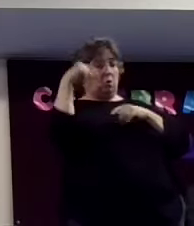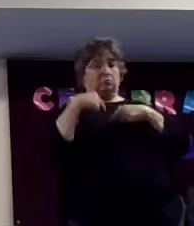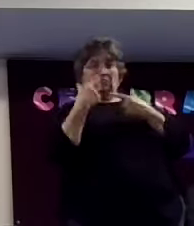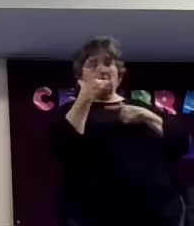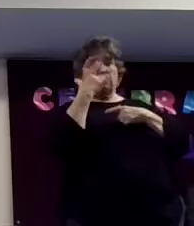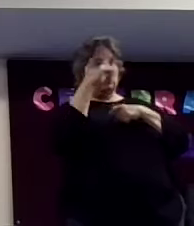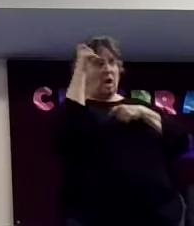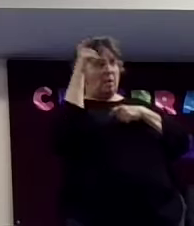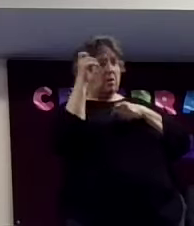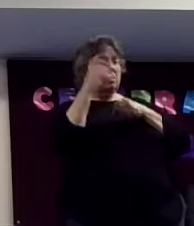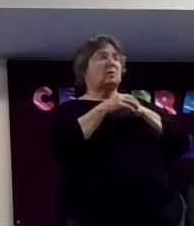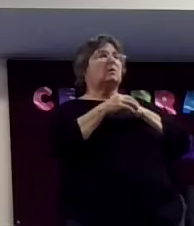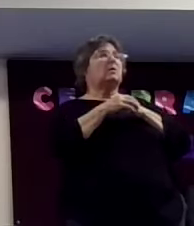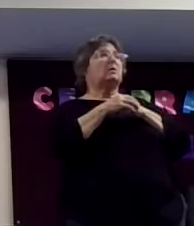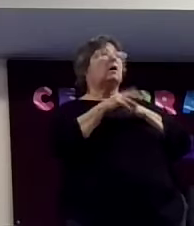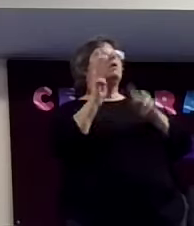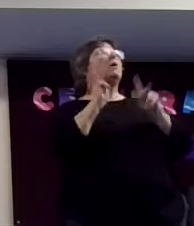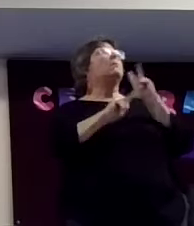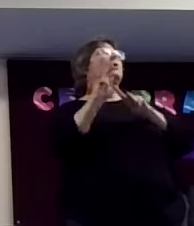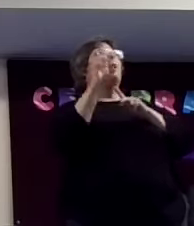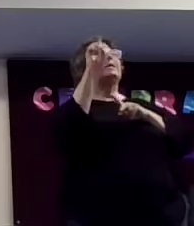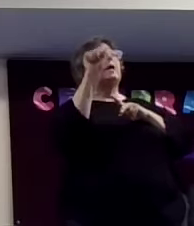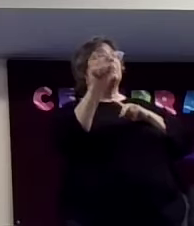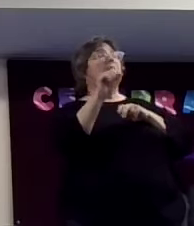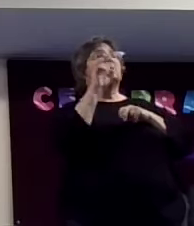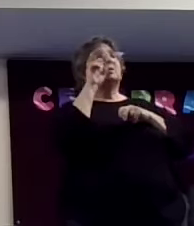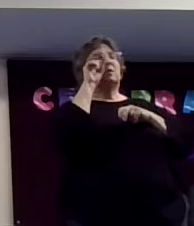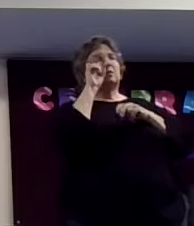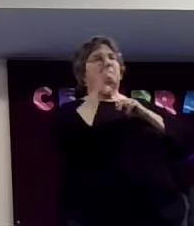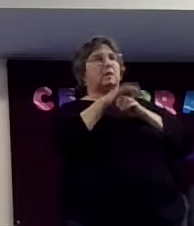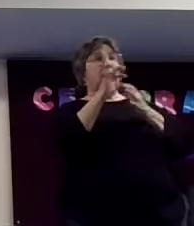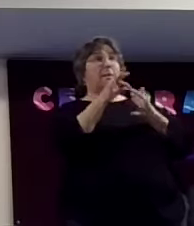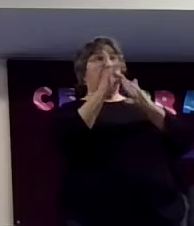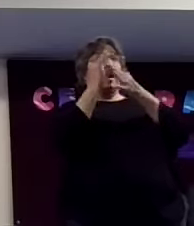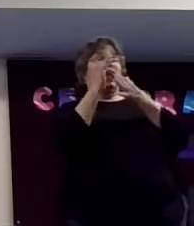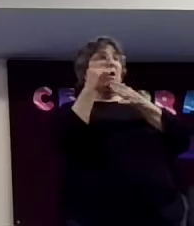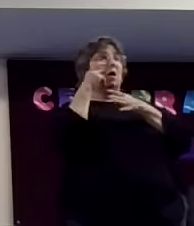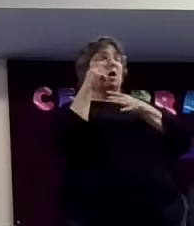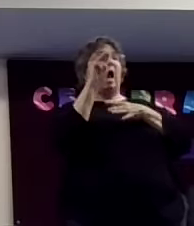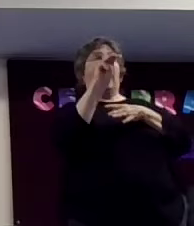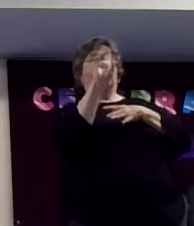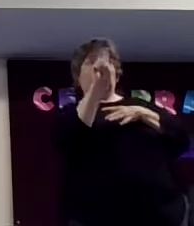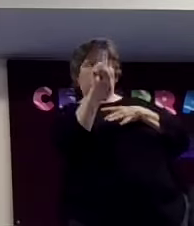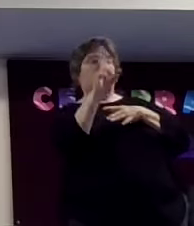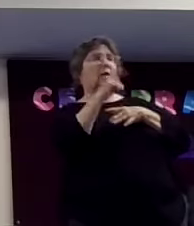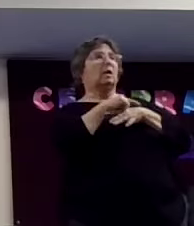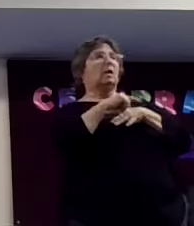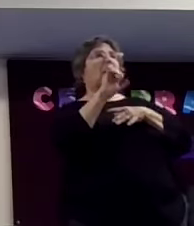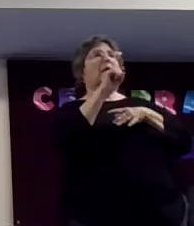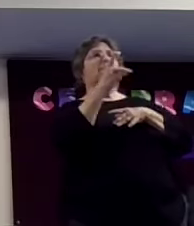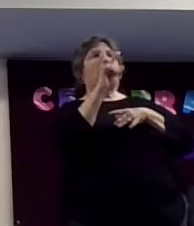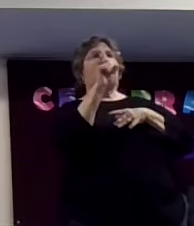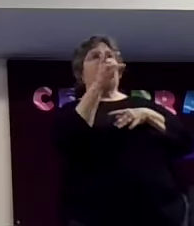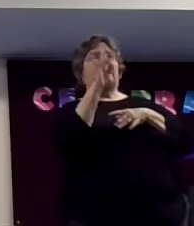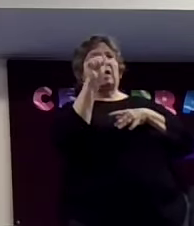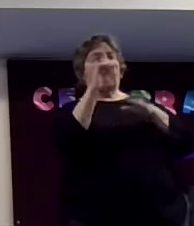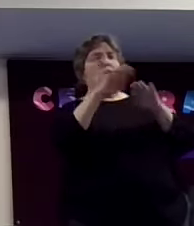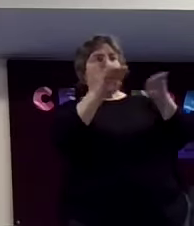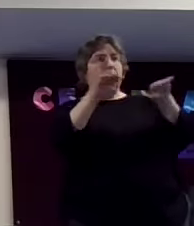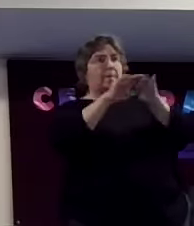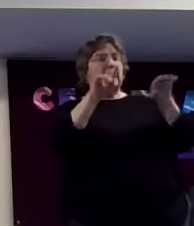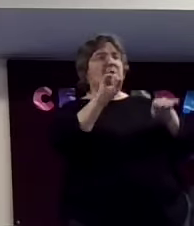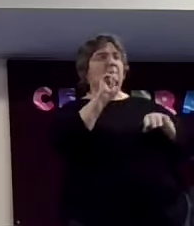the past few summers. And for people with disabilities, especially like muscular dystrophy or spina bifida, swimming